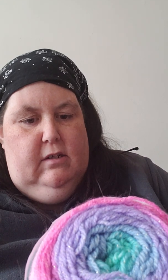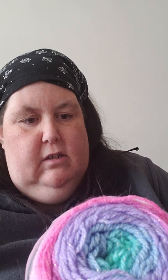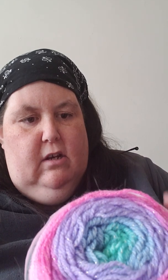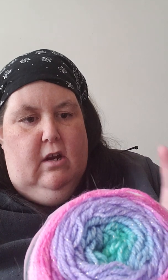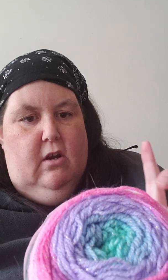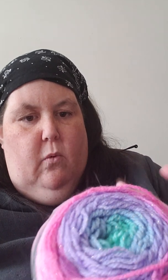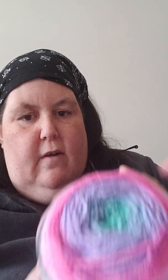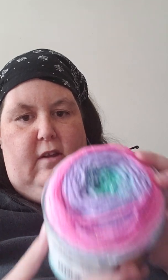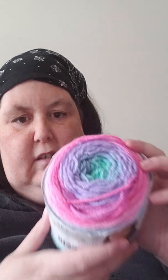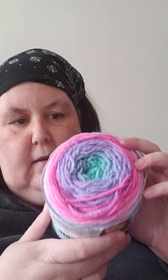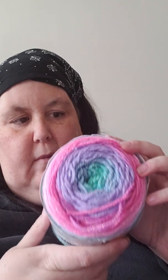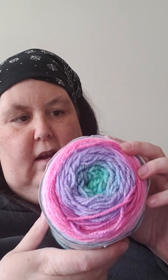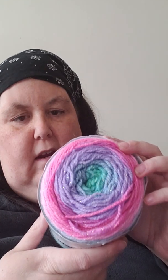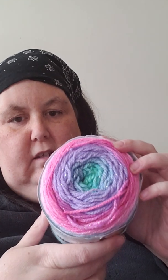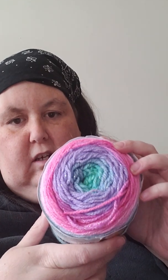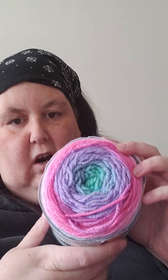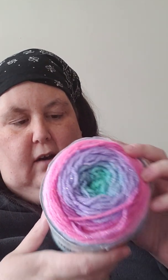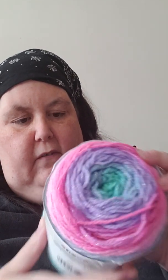yards. One of these can make a scarf.